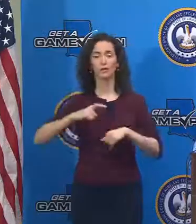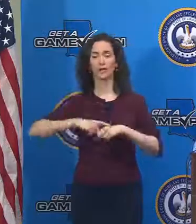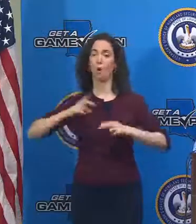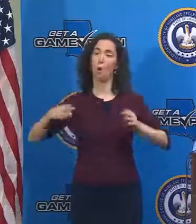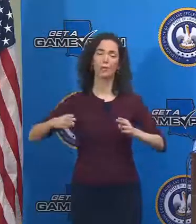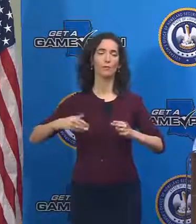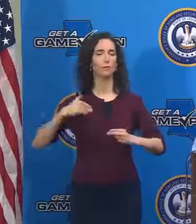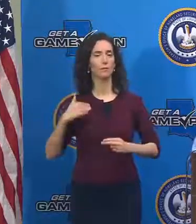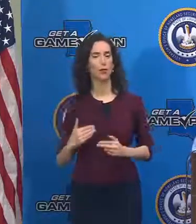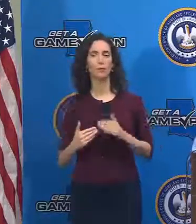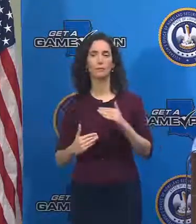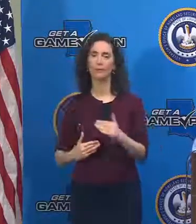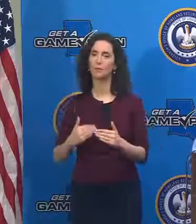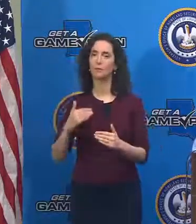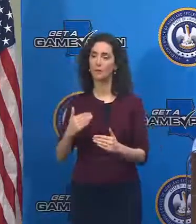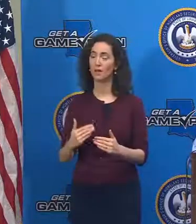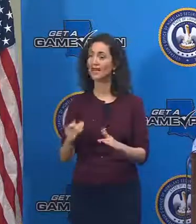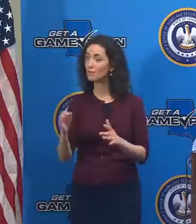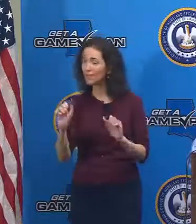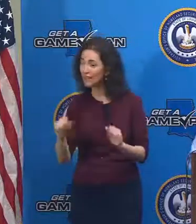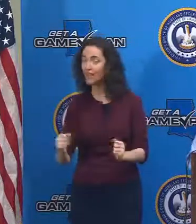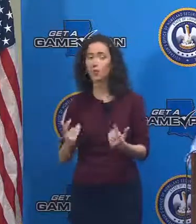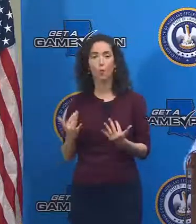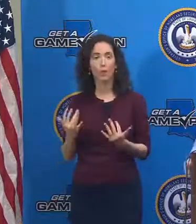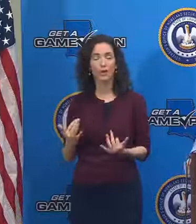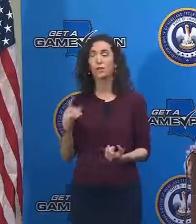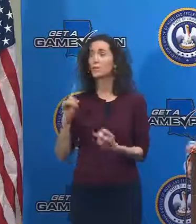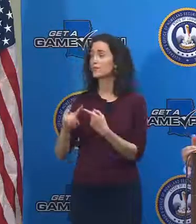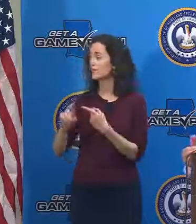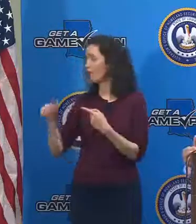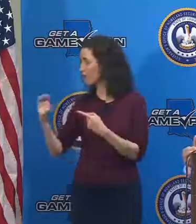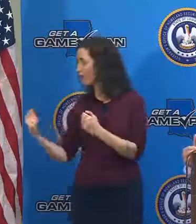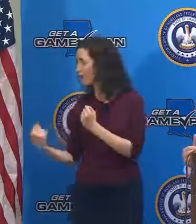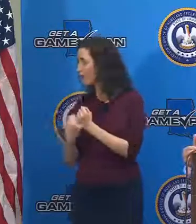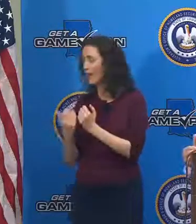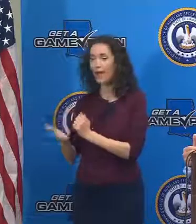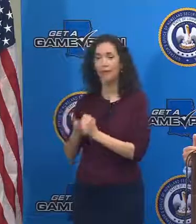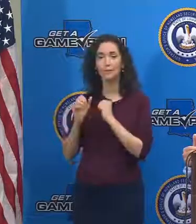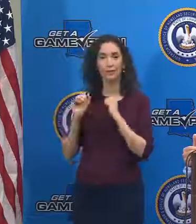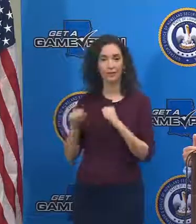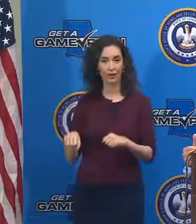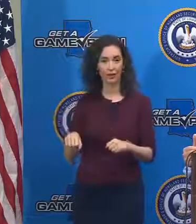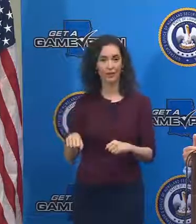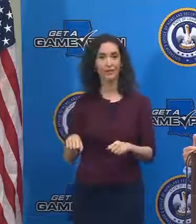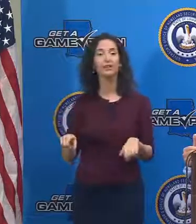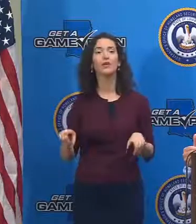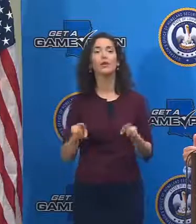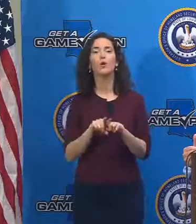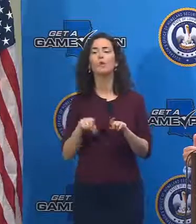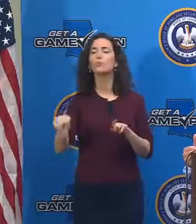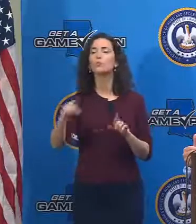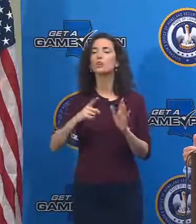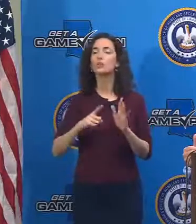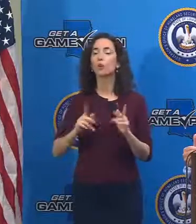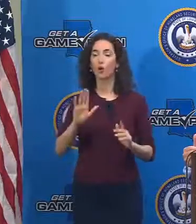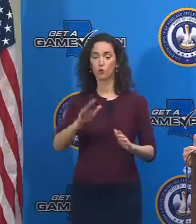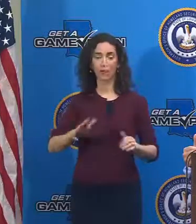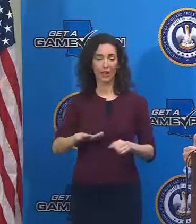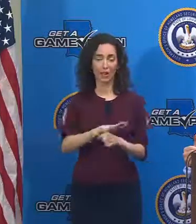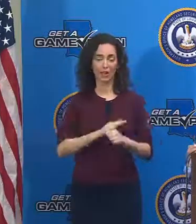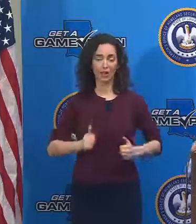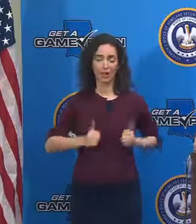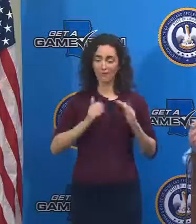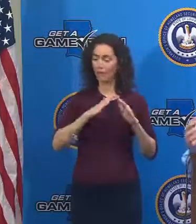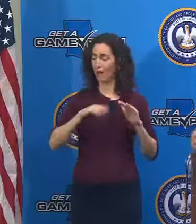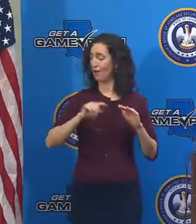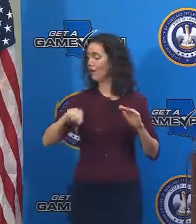can, wait until you can get some help, and make sure that you are checking on your neighbors and your older family